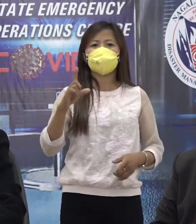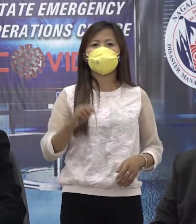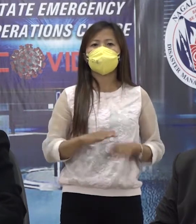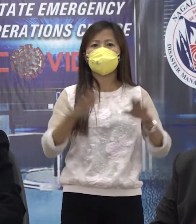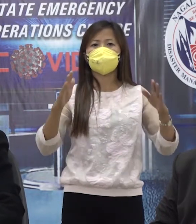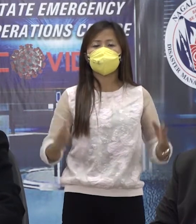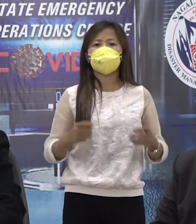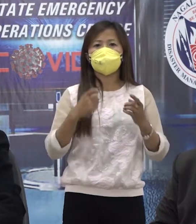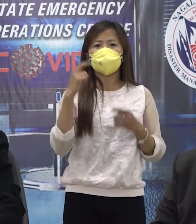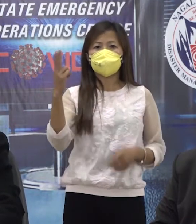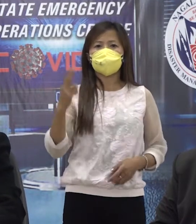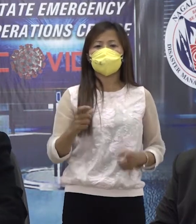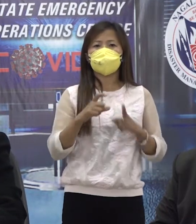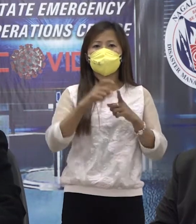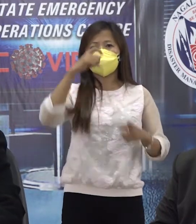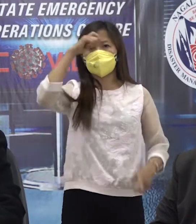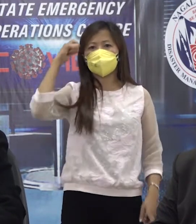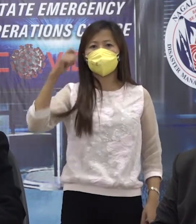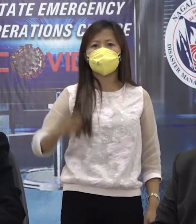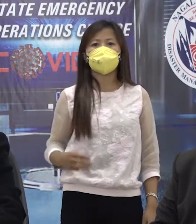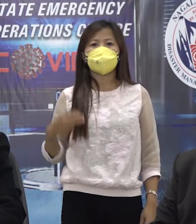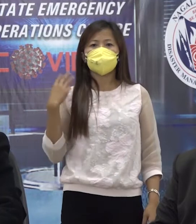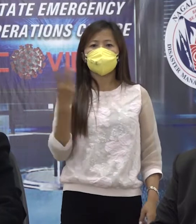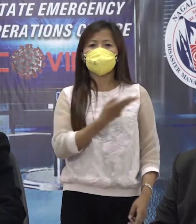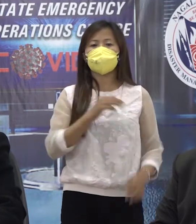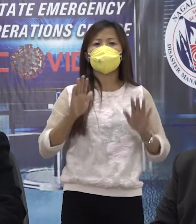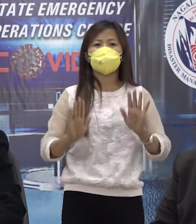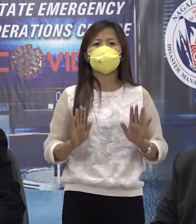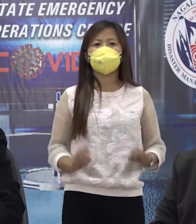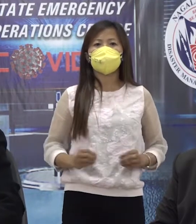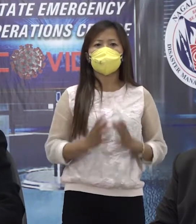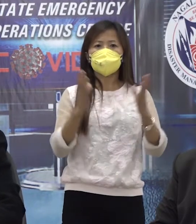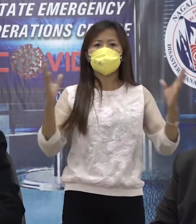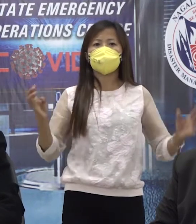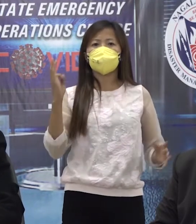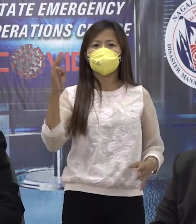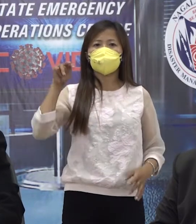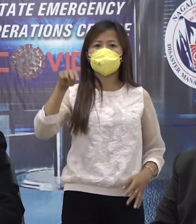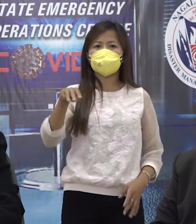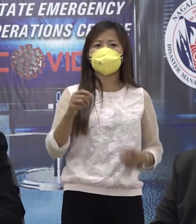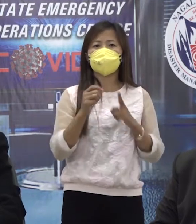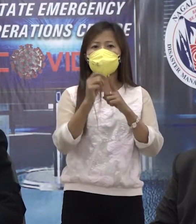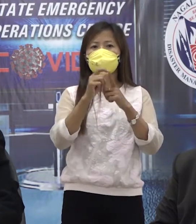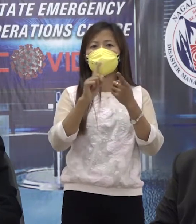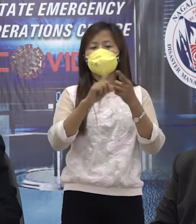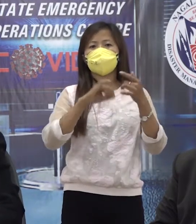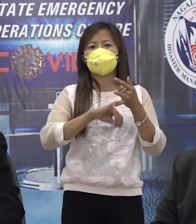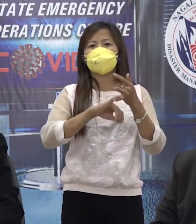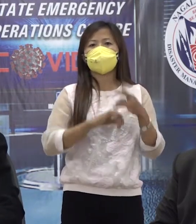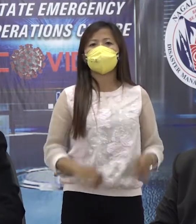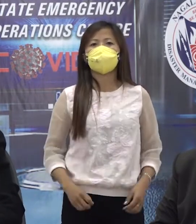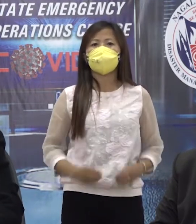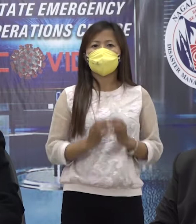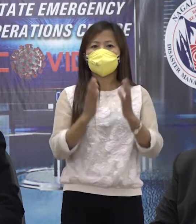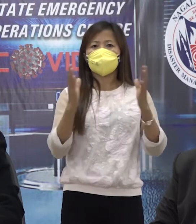BSL Lab 2 at Dimapur. We now have more than 50,000 PPEs,